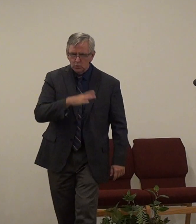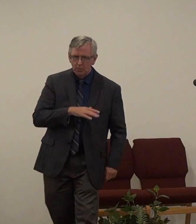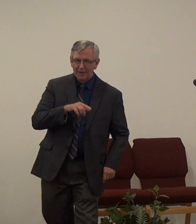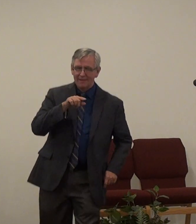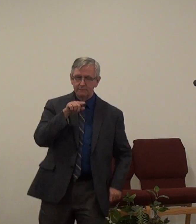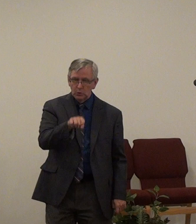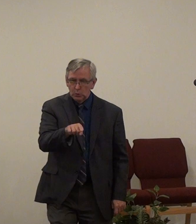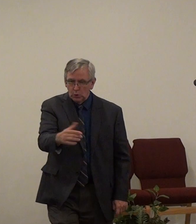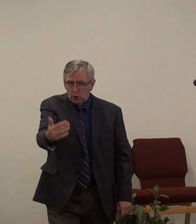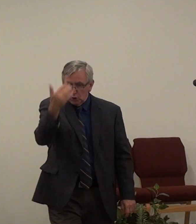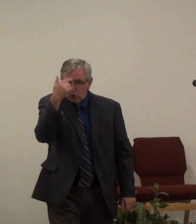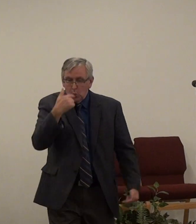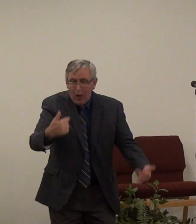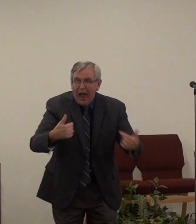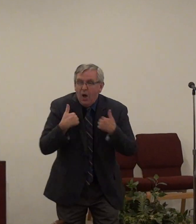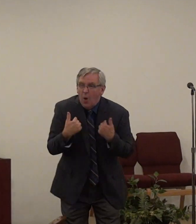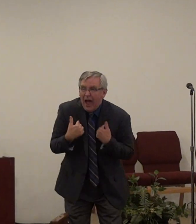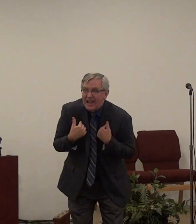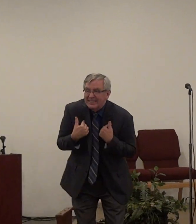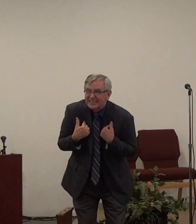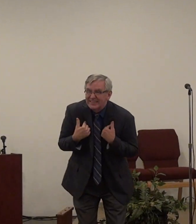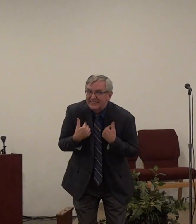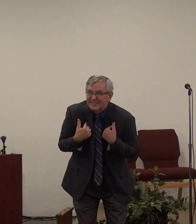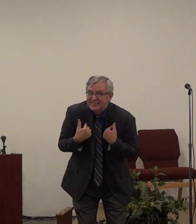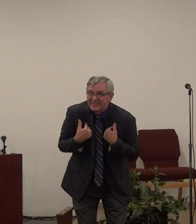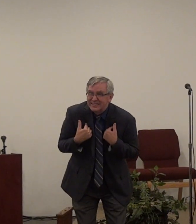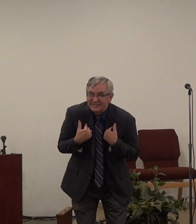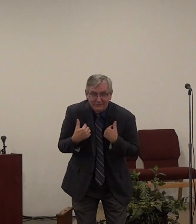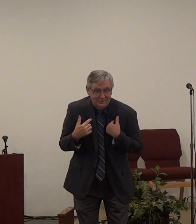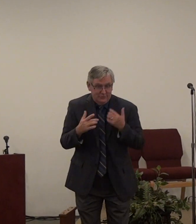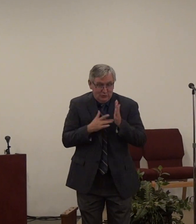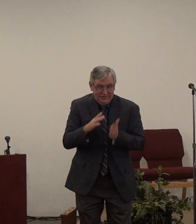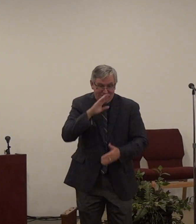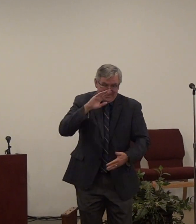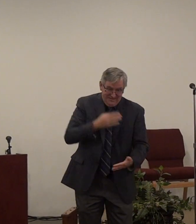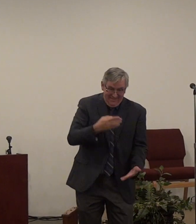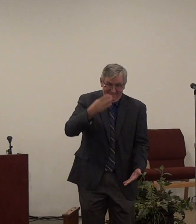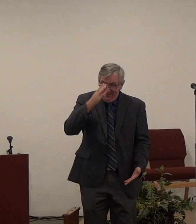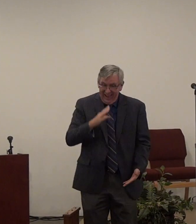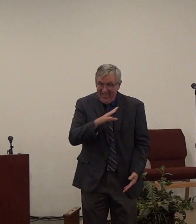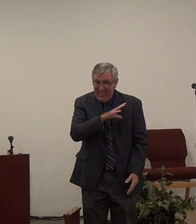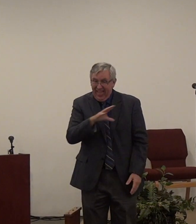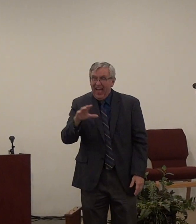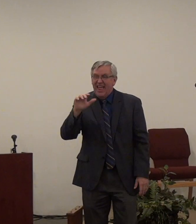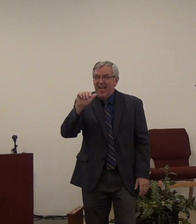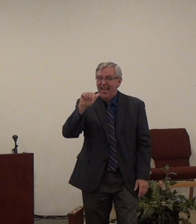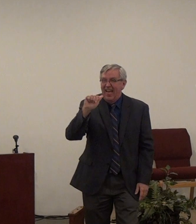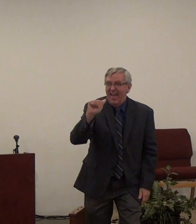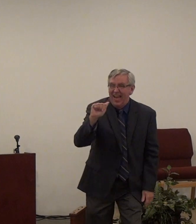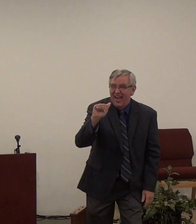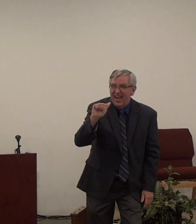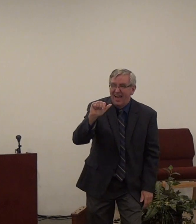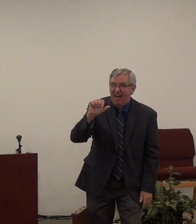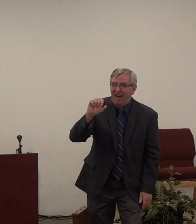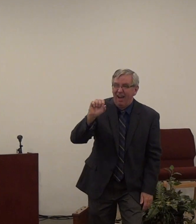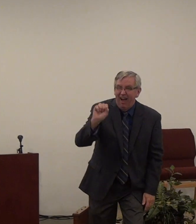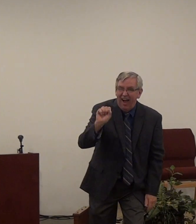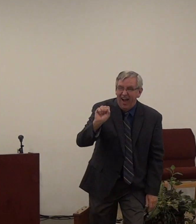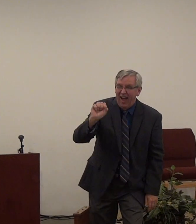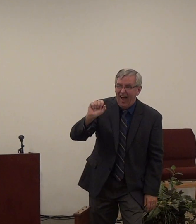Jesus told this woman, "If you knew who I was, if you knew that I was the Son of God, then you